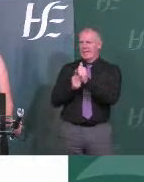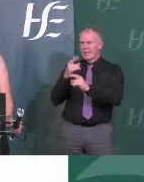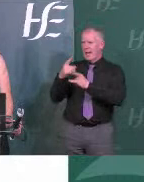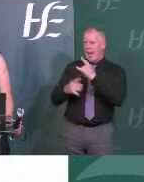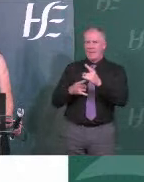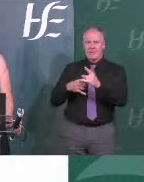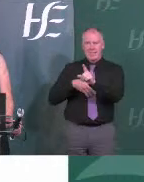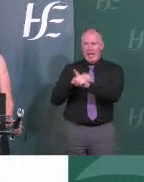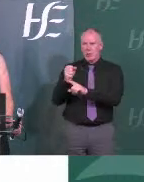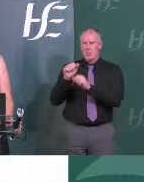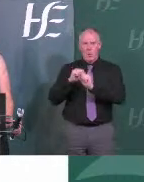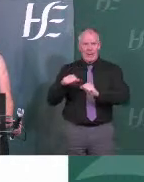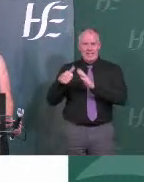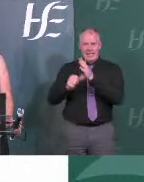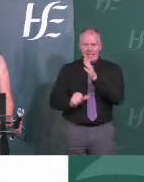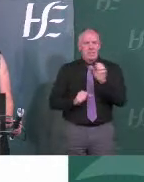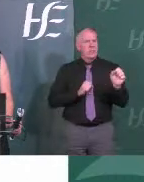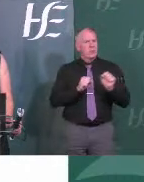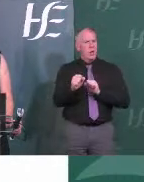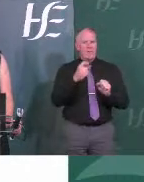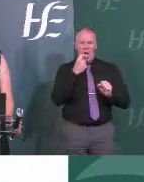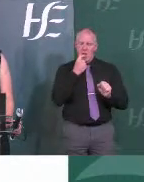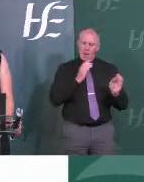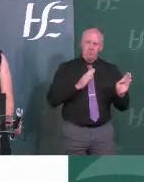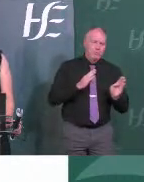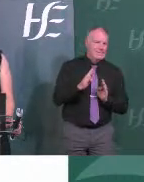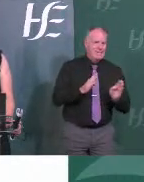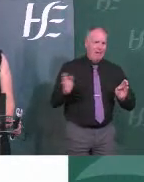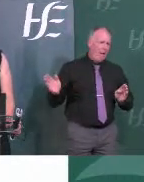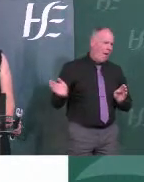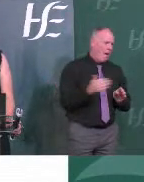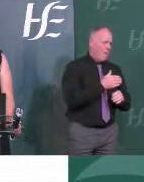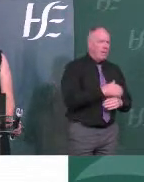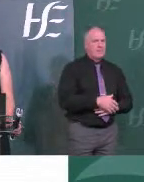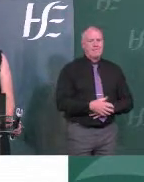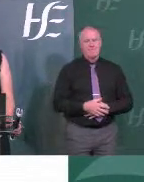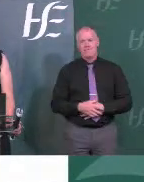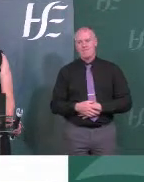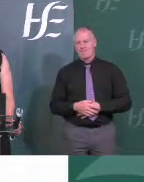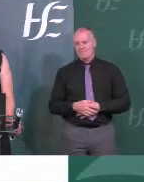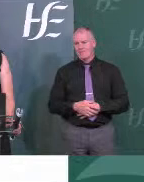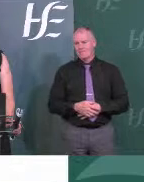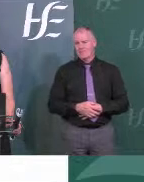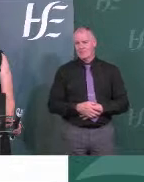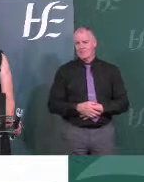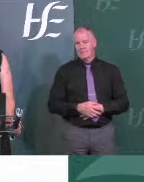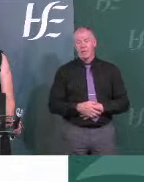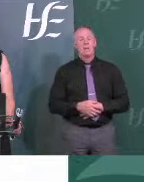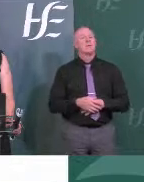addressing our waiting lists, our services are extremely busy across the board. When